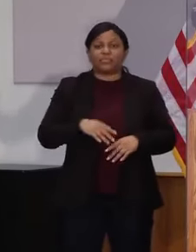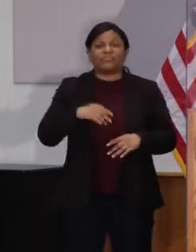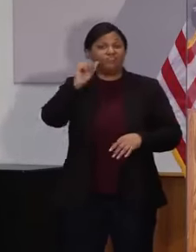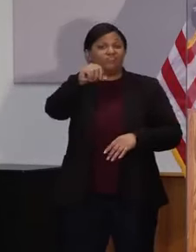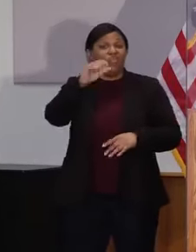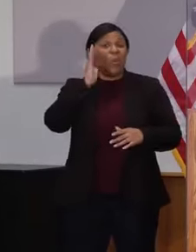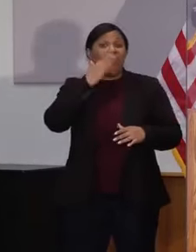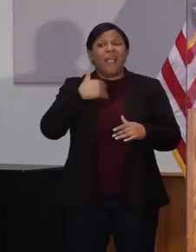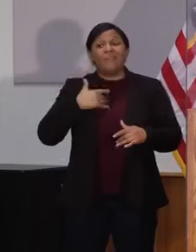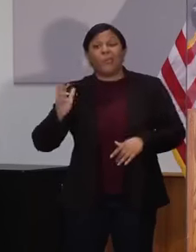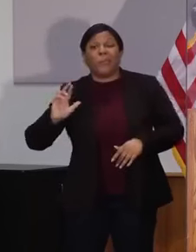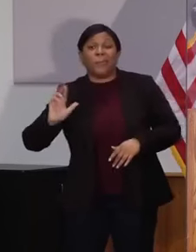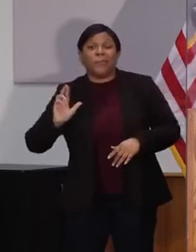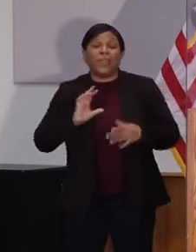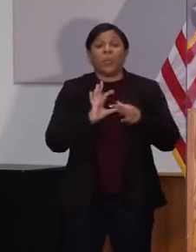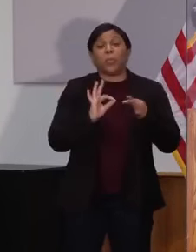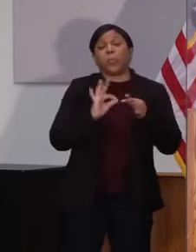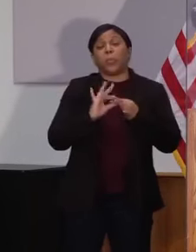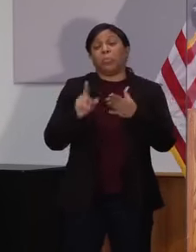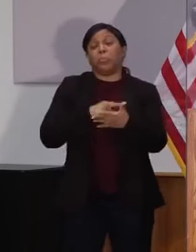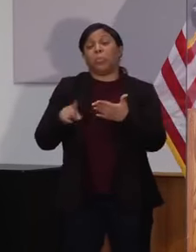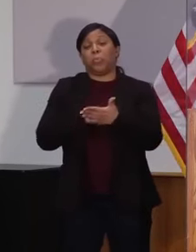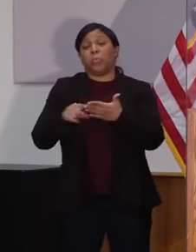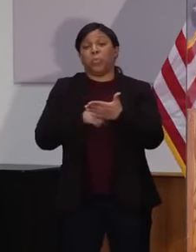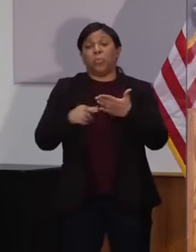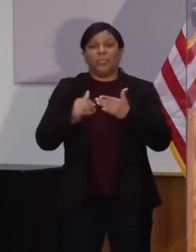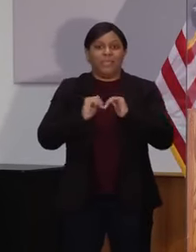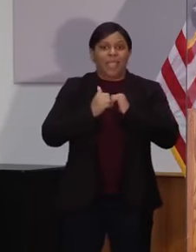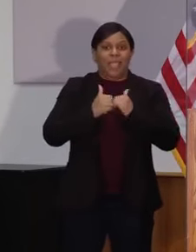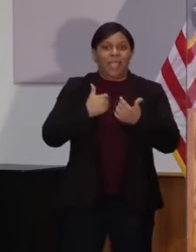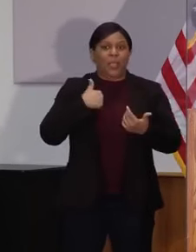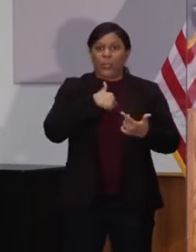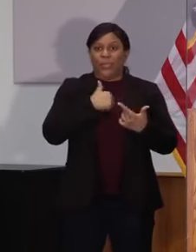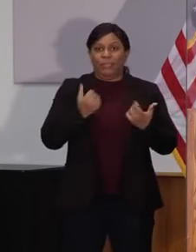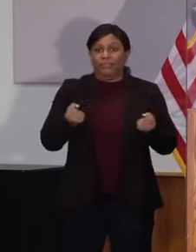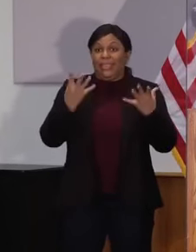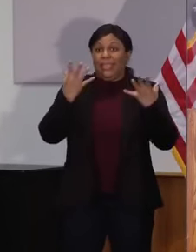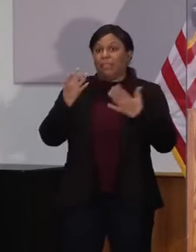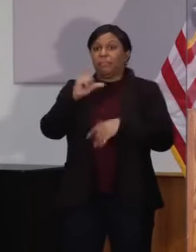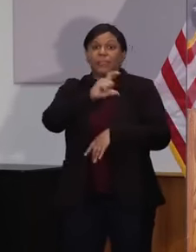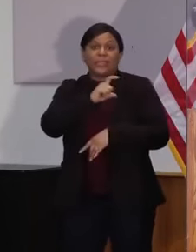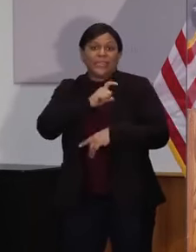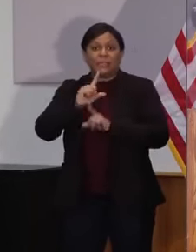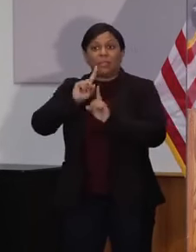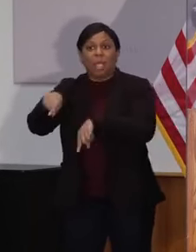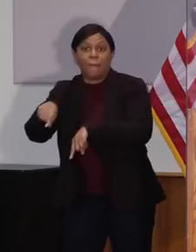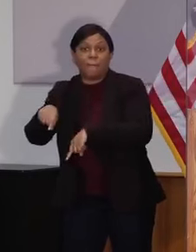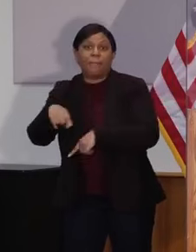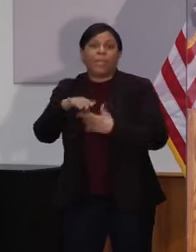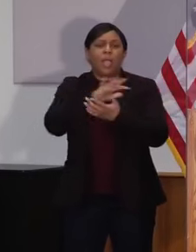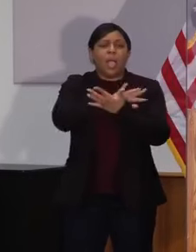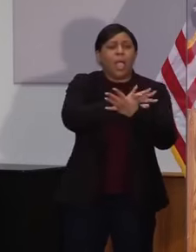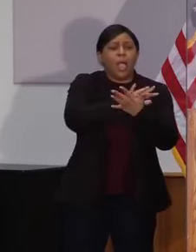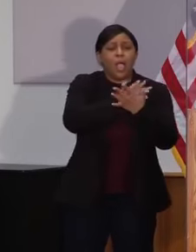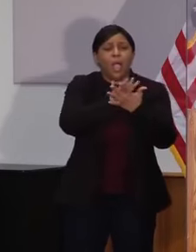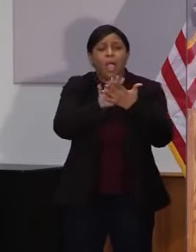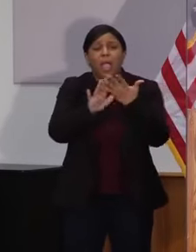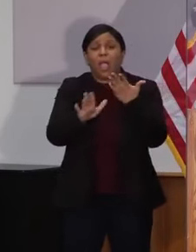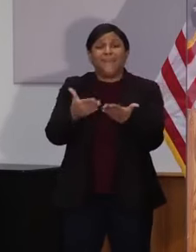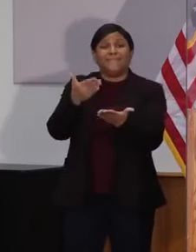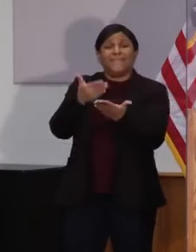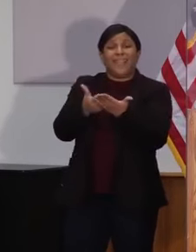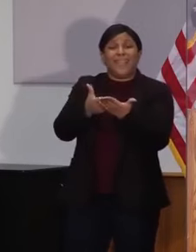in any way of how we responded with our partners, how Minneapolis police responded, all of these things. But the fact of the matter is, we've got a trial in